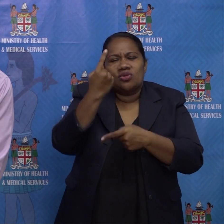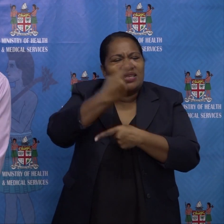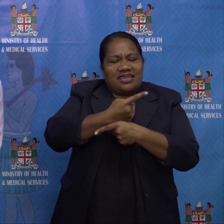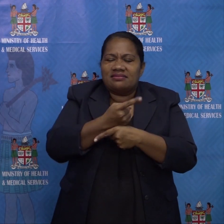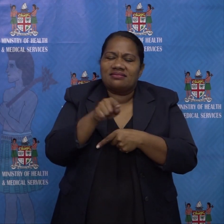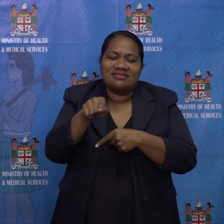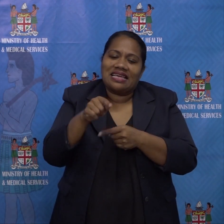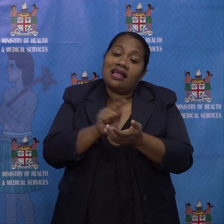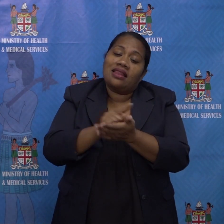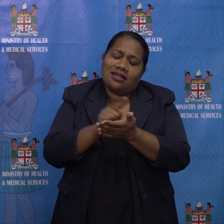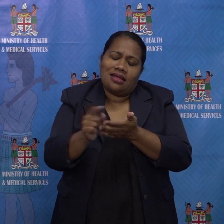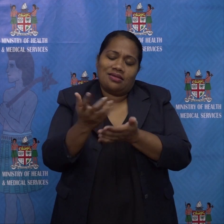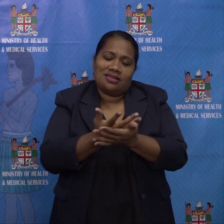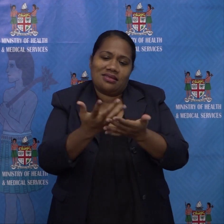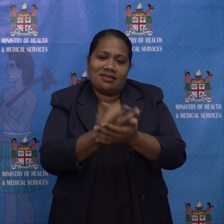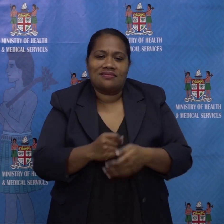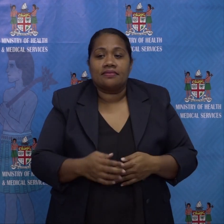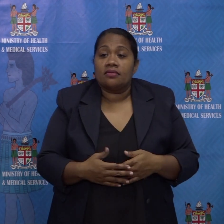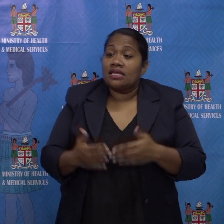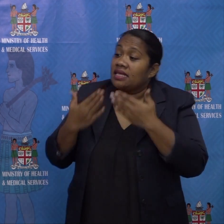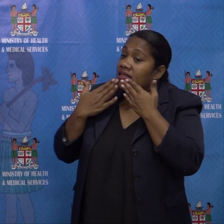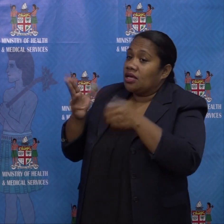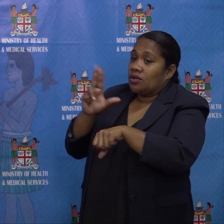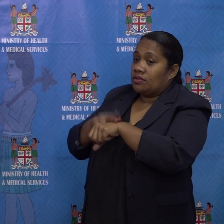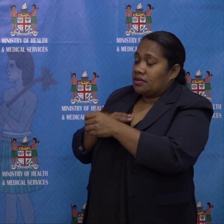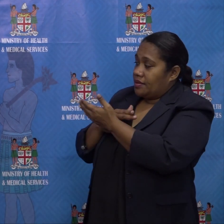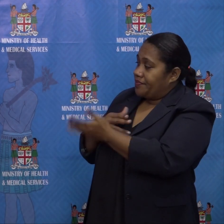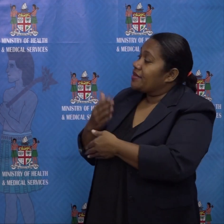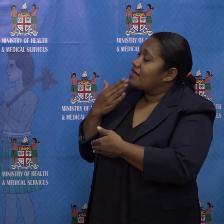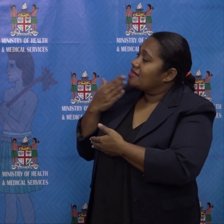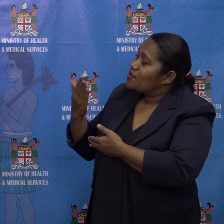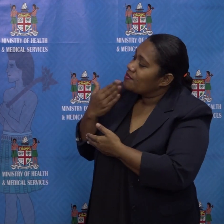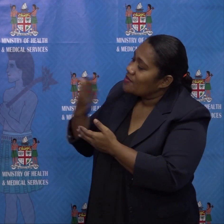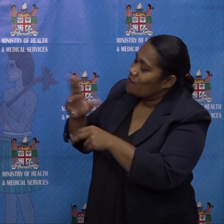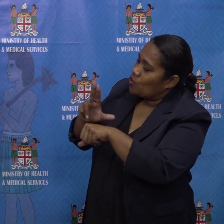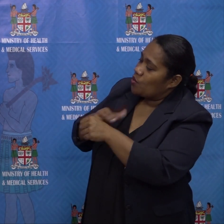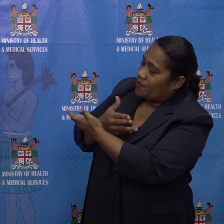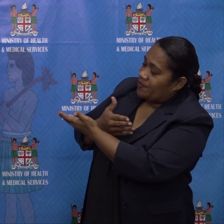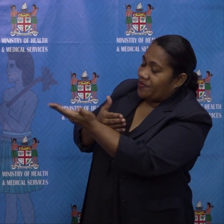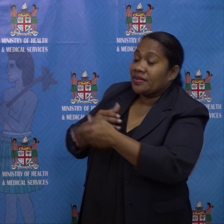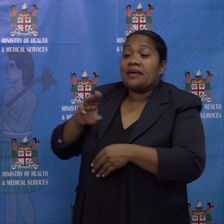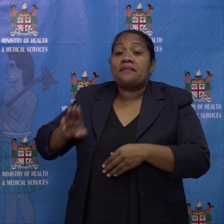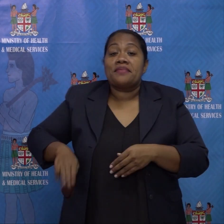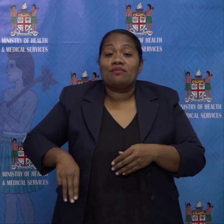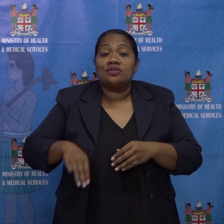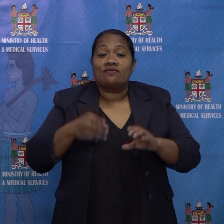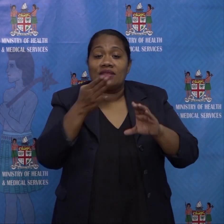later. Thank you very much, Dr. Fong, and thank you very much, Alicia. The members of the media that are well